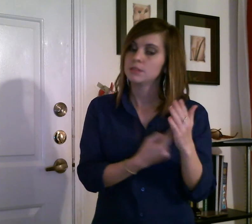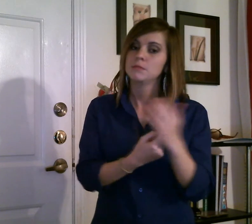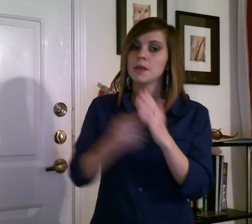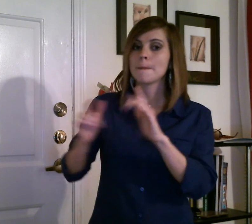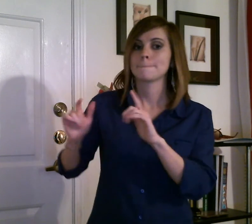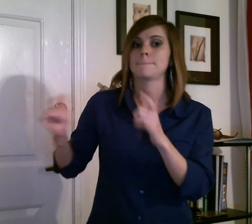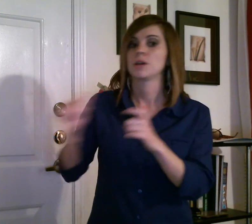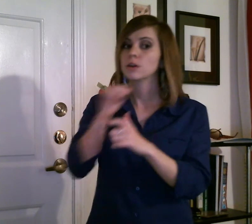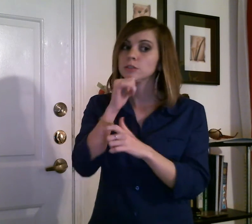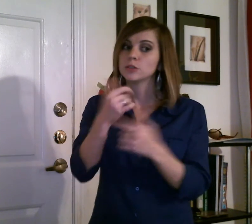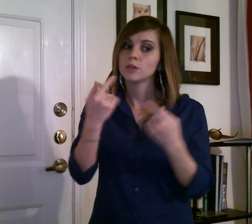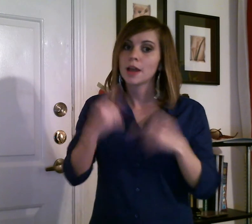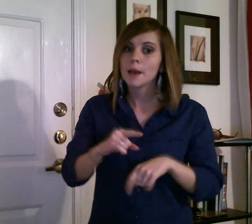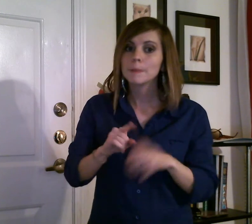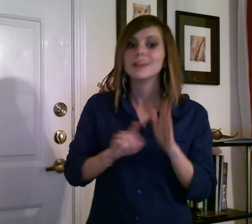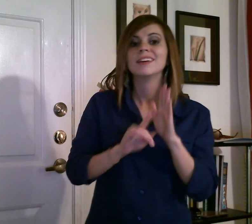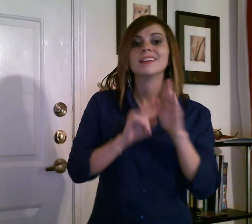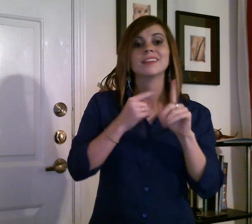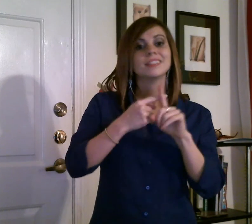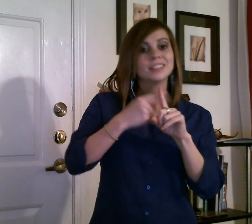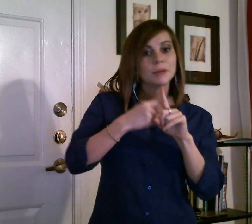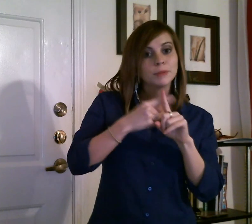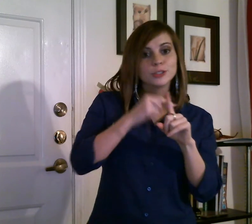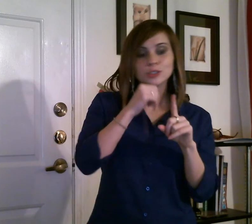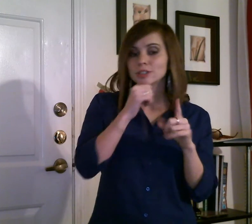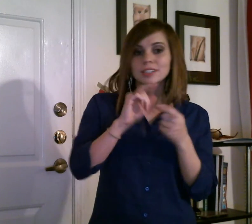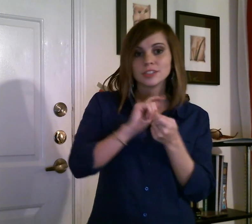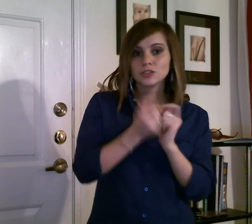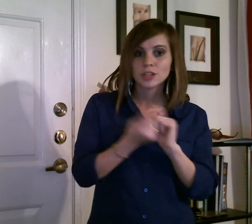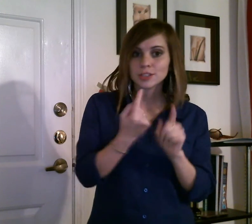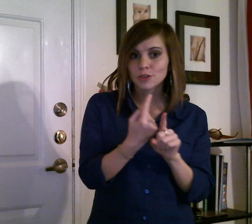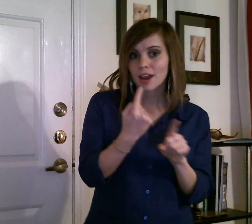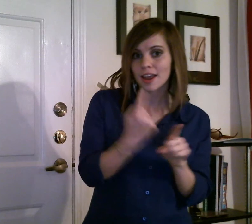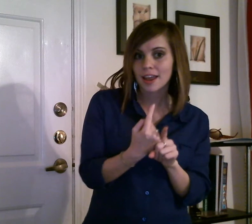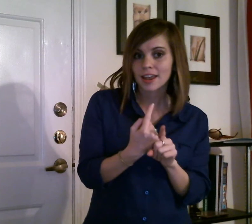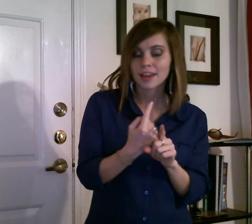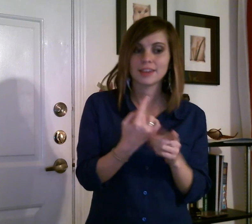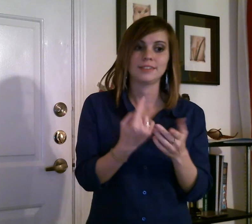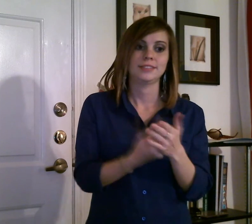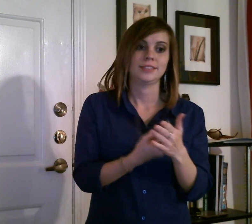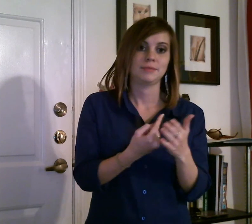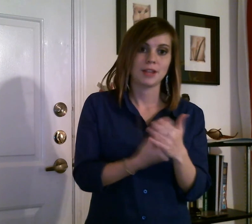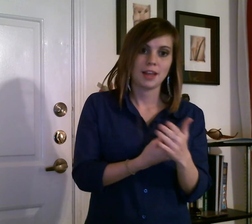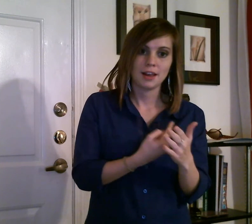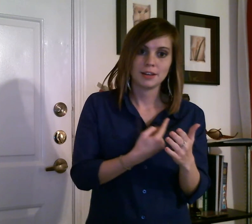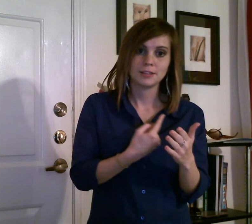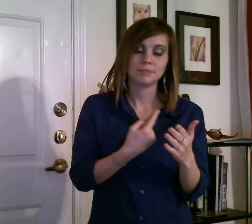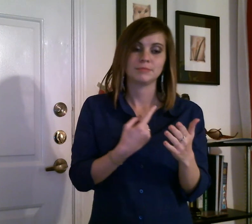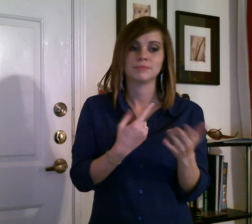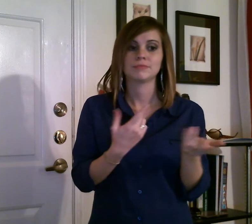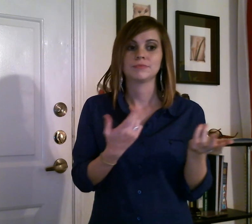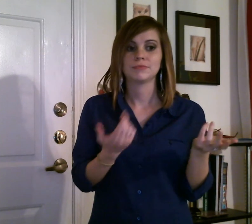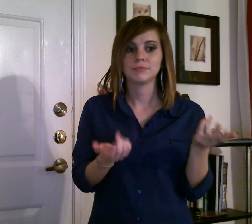huge temperature and pressure, but fusion is not actually occurring inside of the core. And something like Jupiter would be an example. And you can go